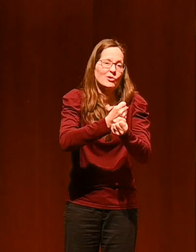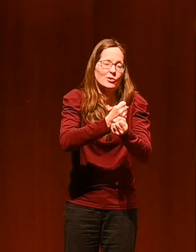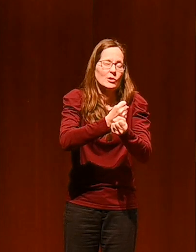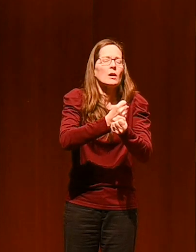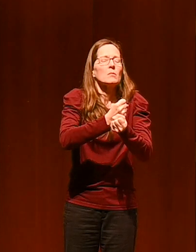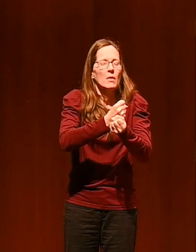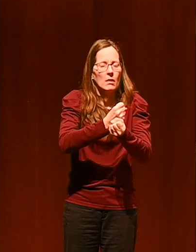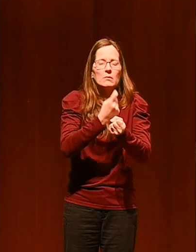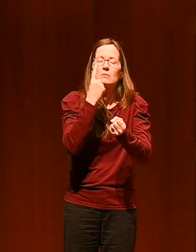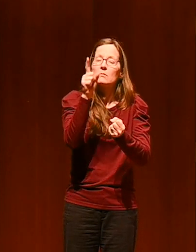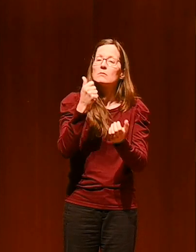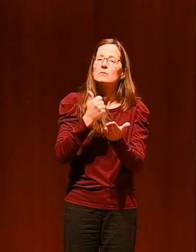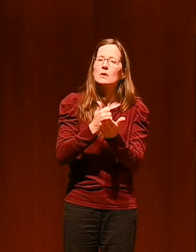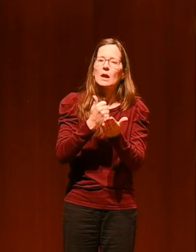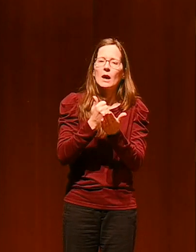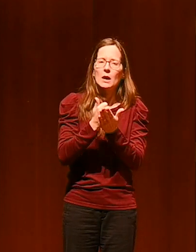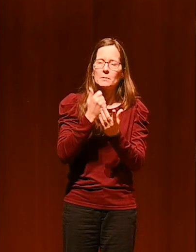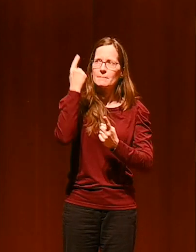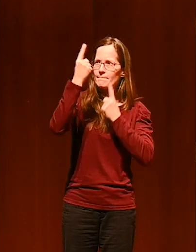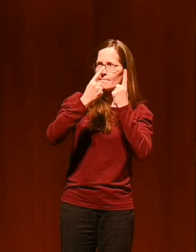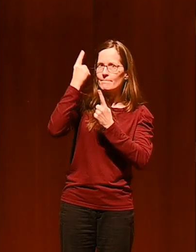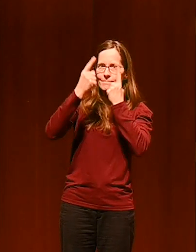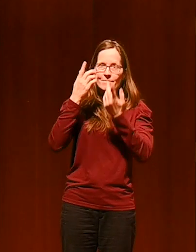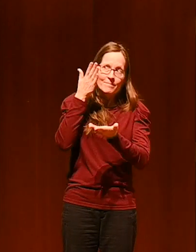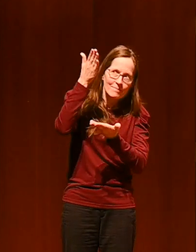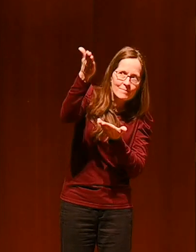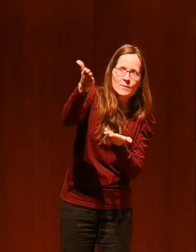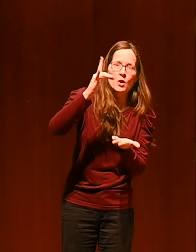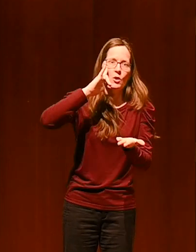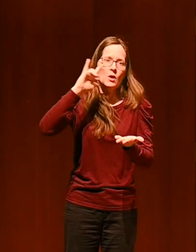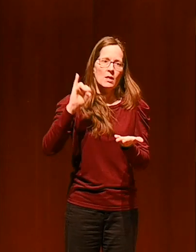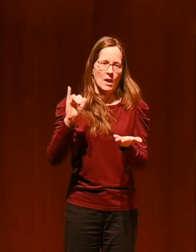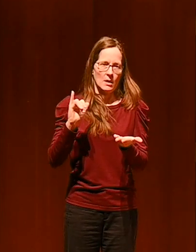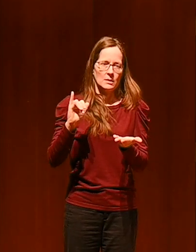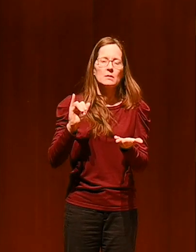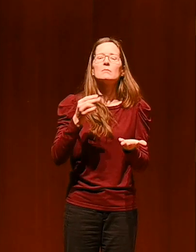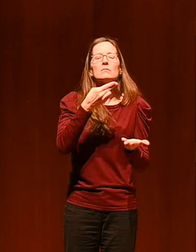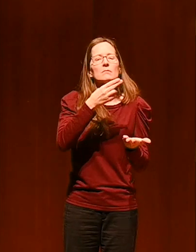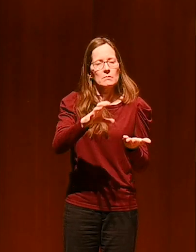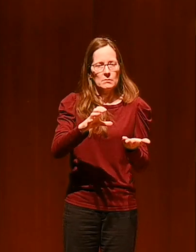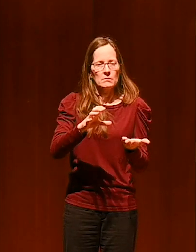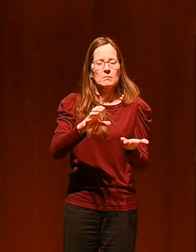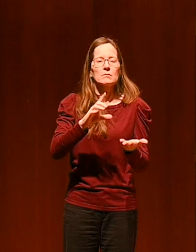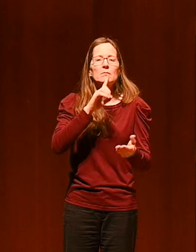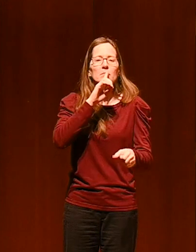arts, our best chapter for the arts. Howard County has committed